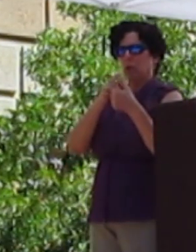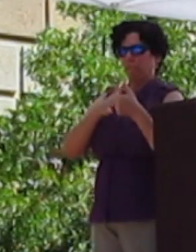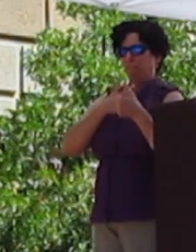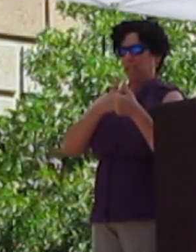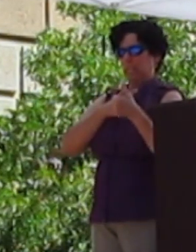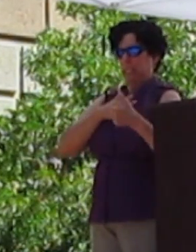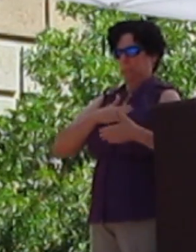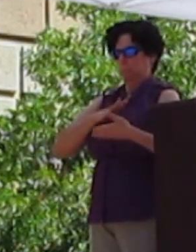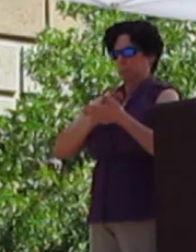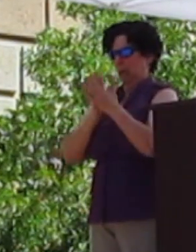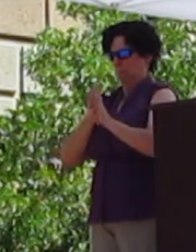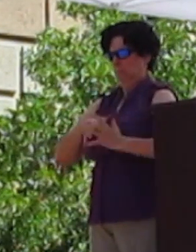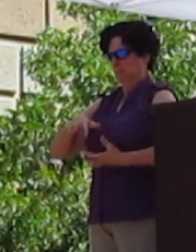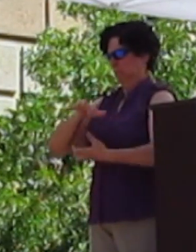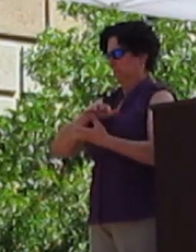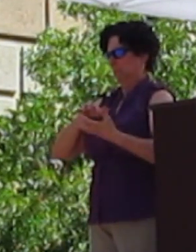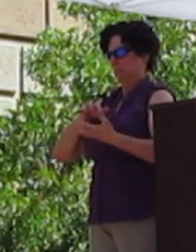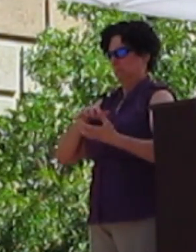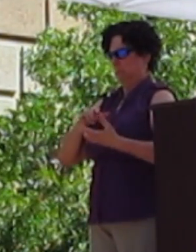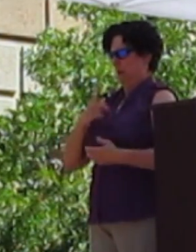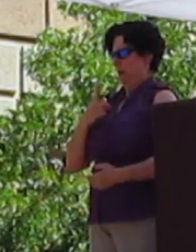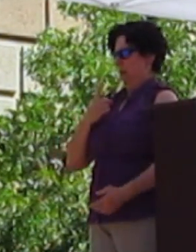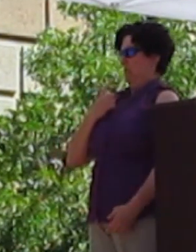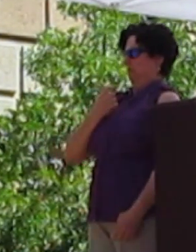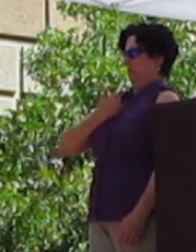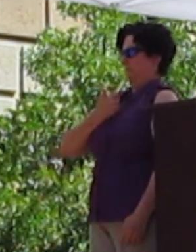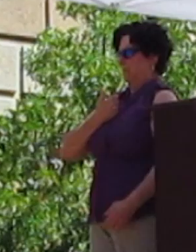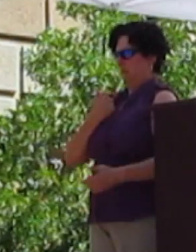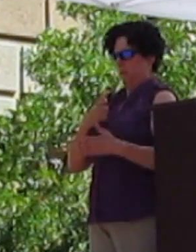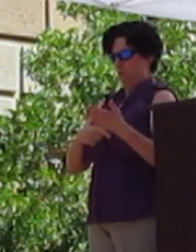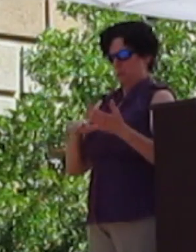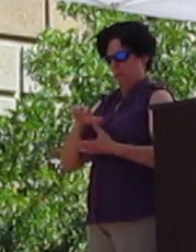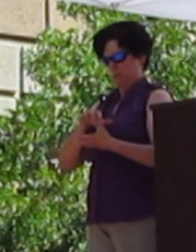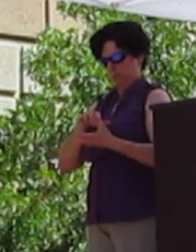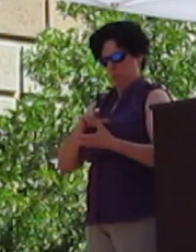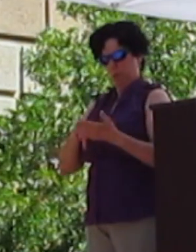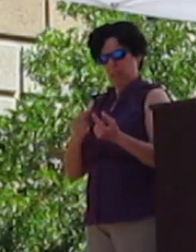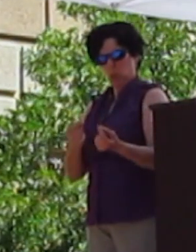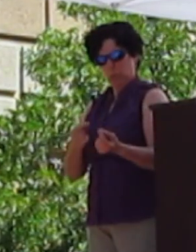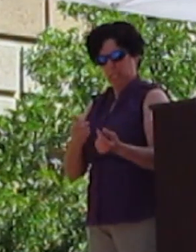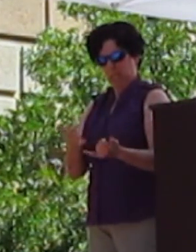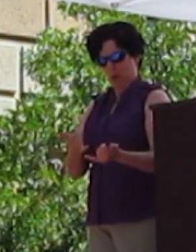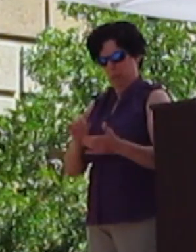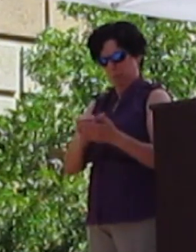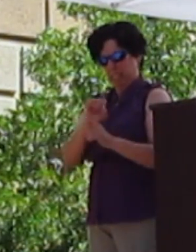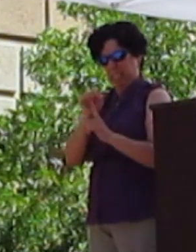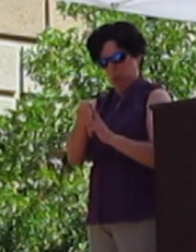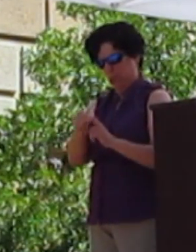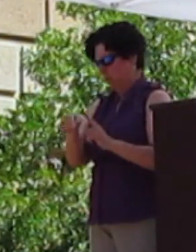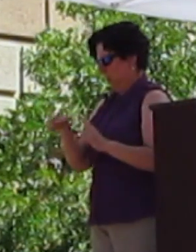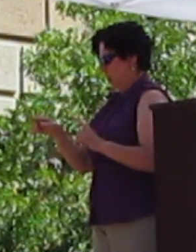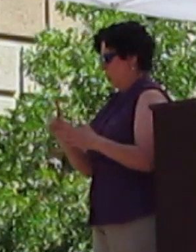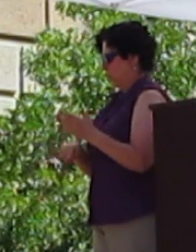confusing, ask yourself, what do I feel is happening in the situation I'm in, and what do I feel I should do about